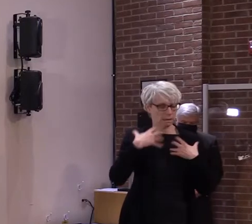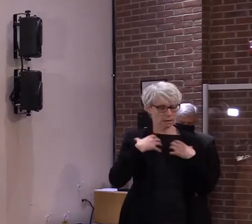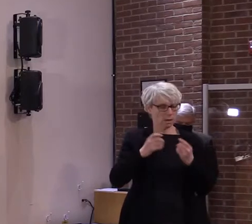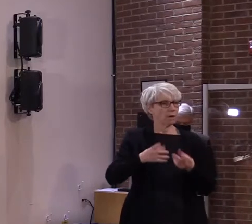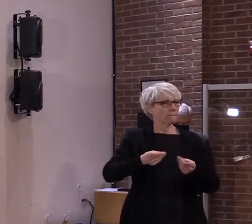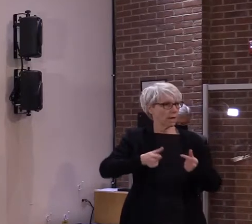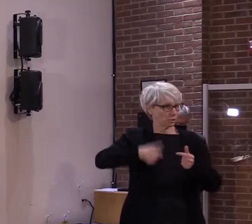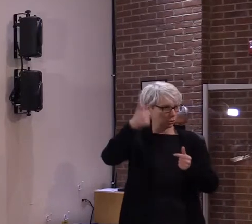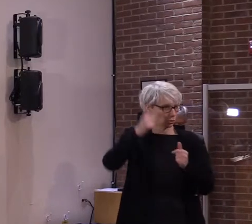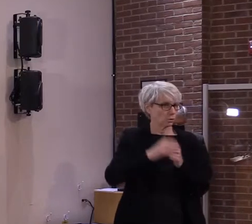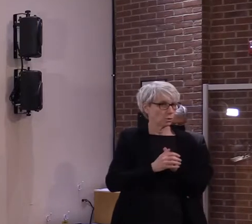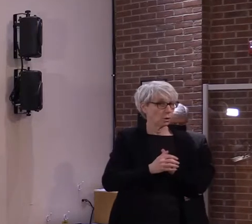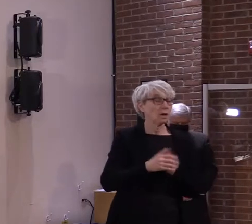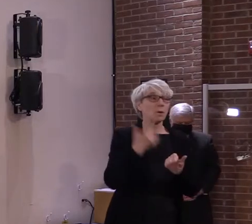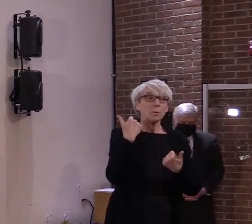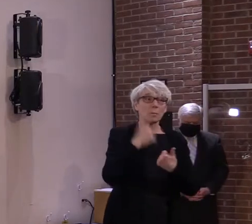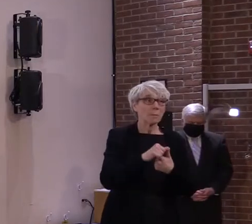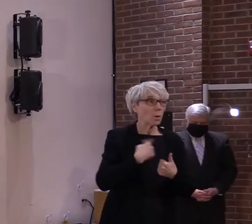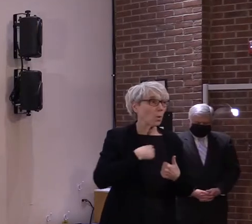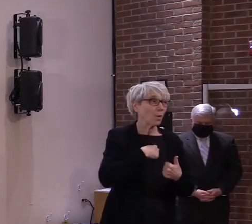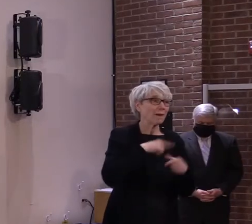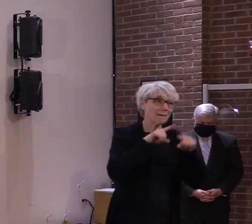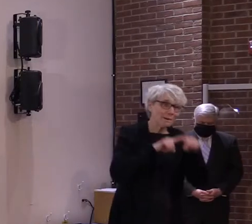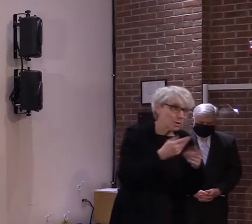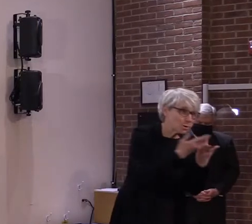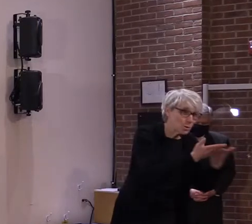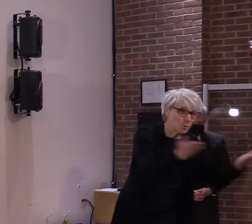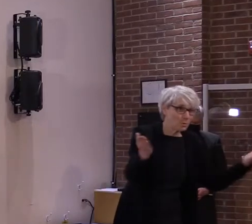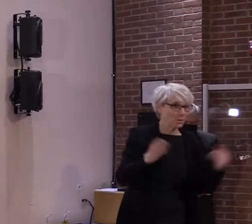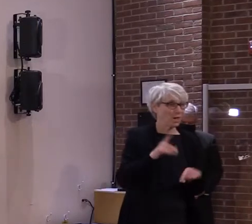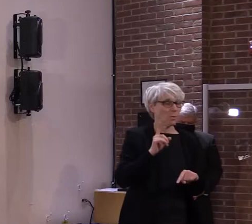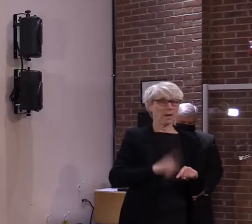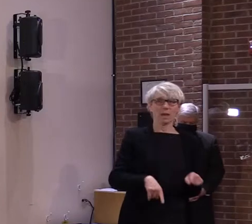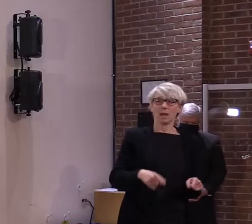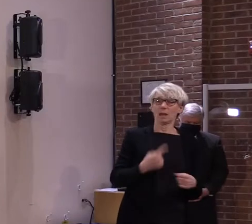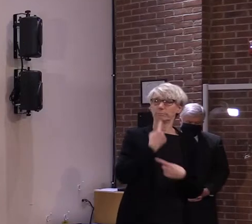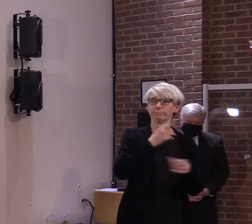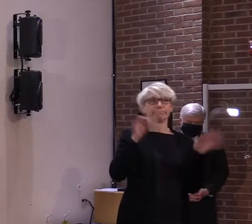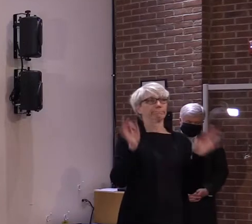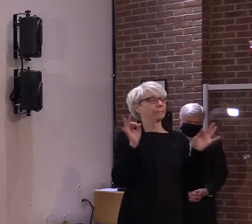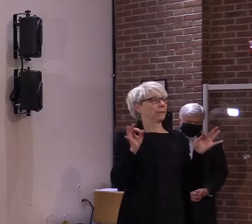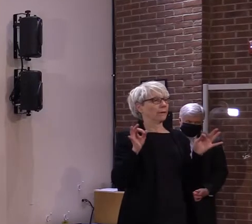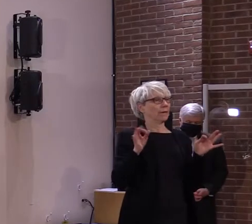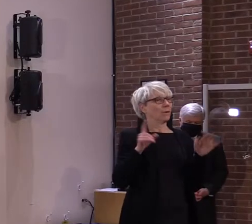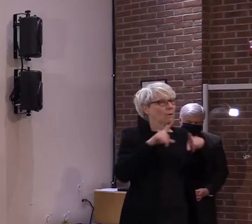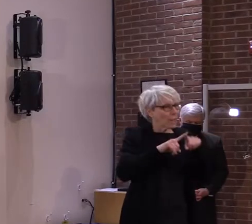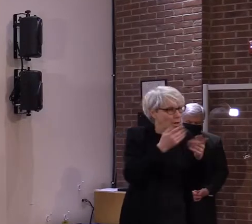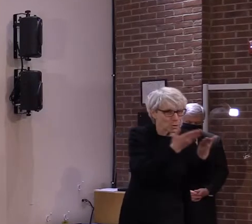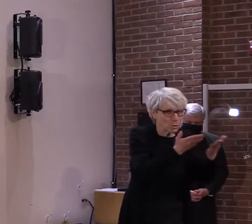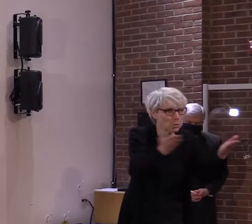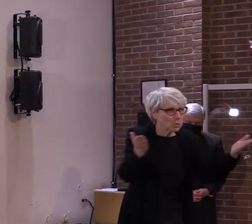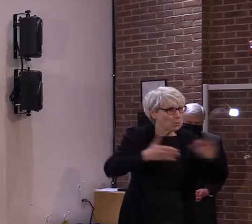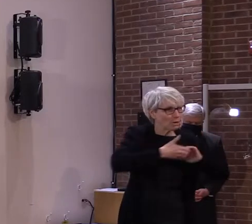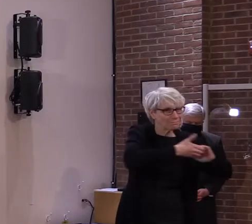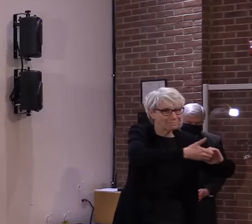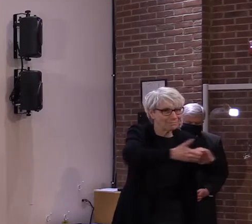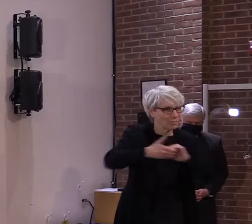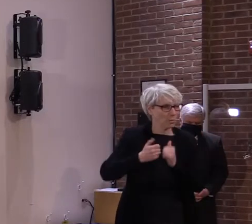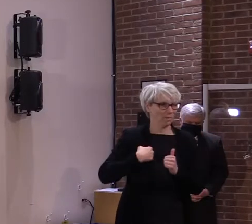wait for it to happen. We have to make it happen. That means following these side-by-side